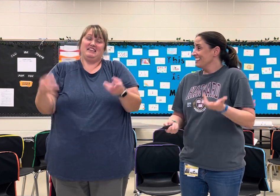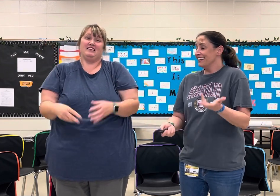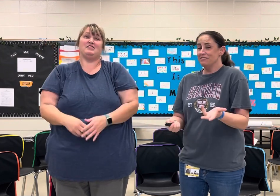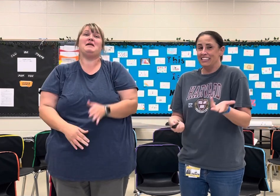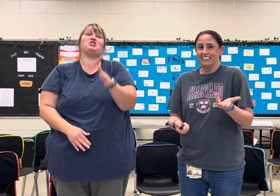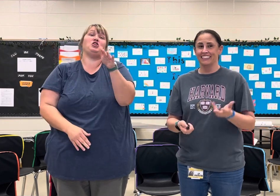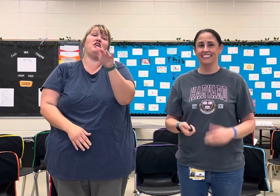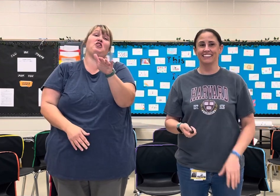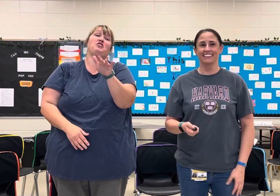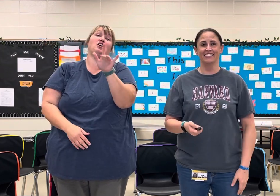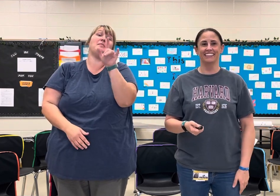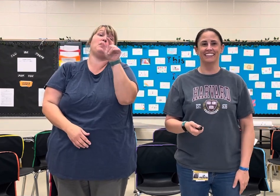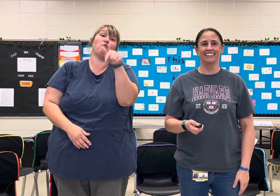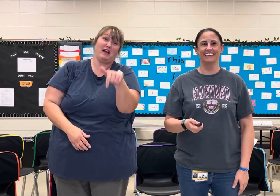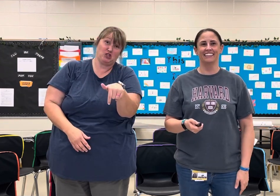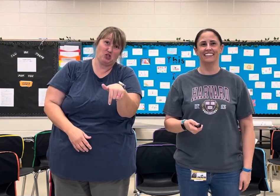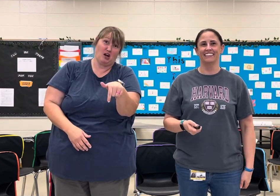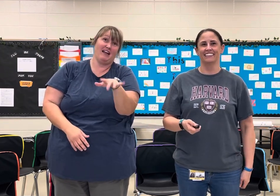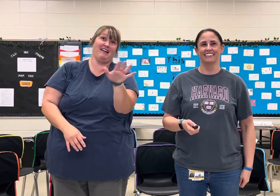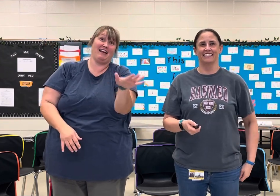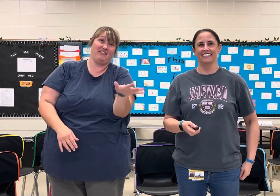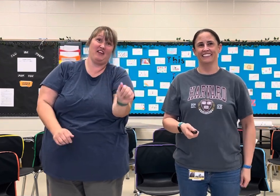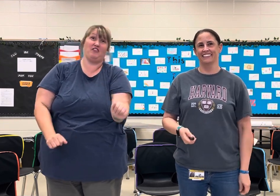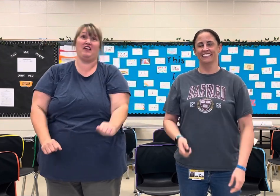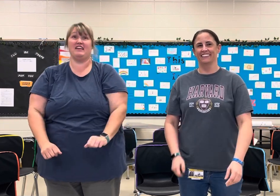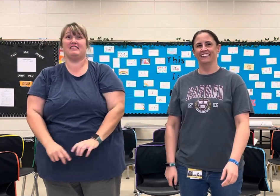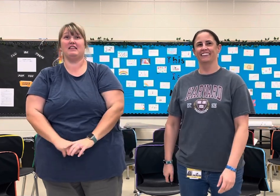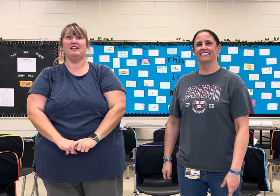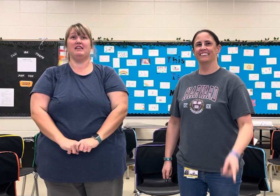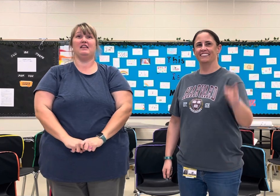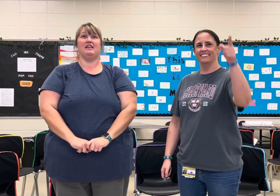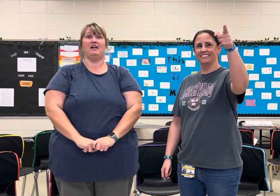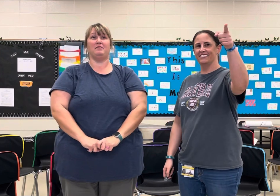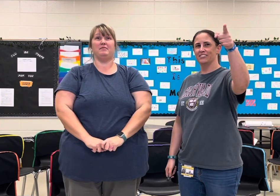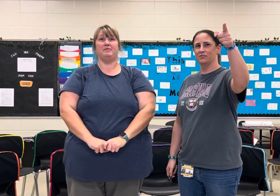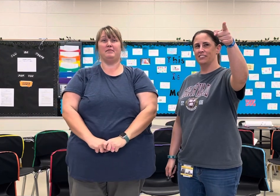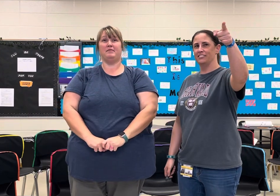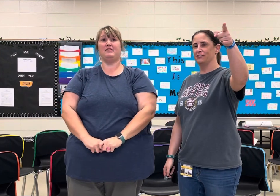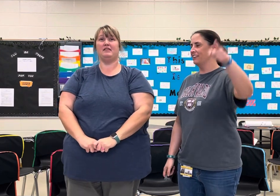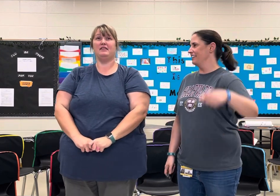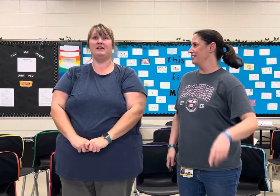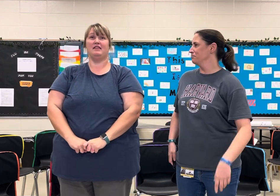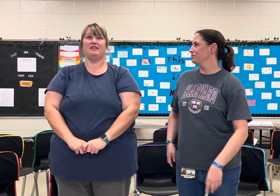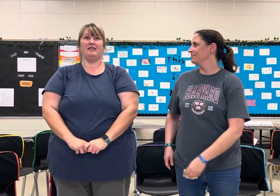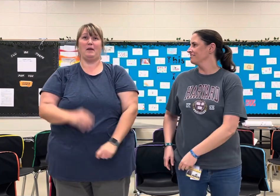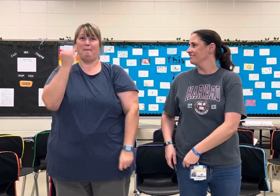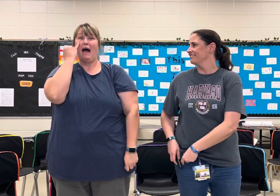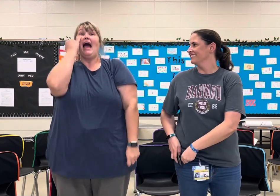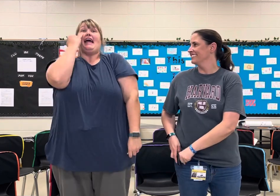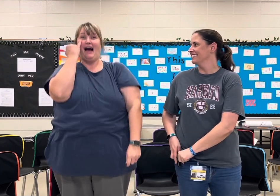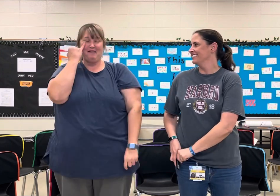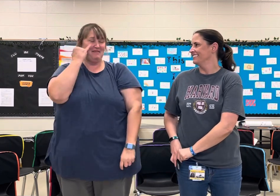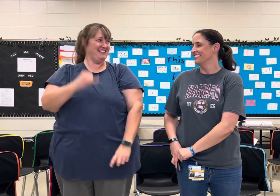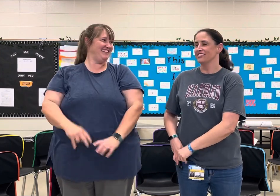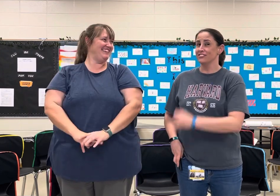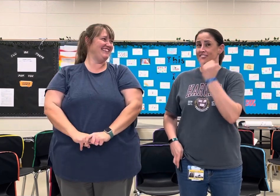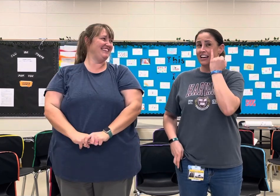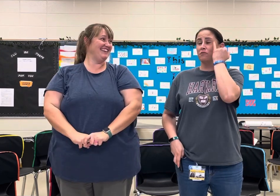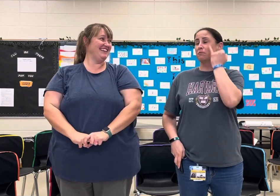Just make sure they know you're talking about a restaurant and not any of the other things. 22. IHOP. IHOP. There's that one, but